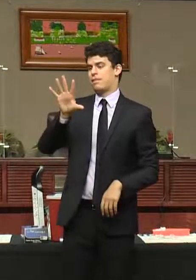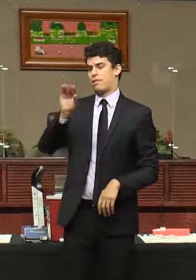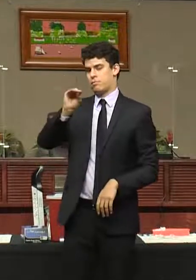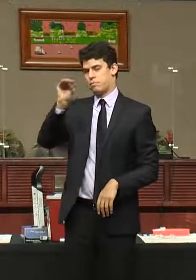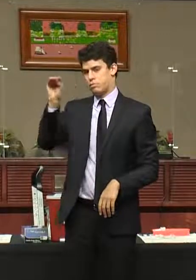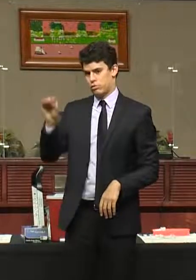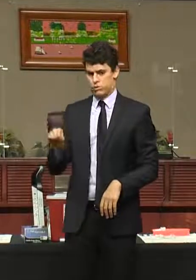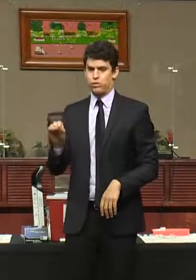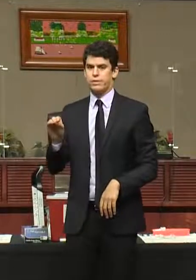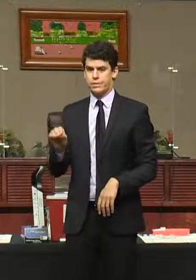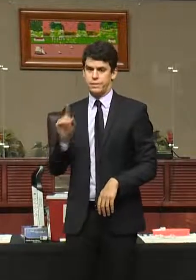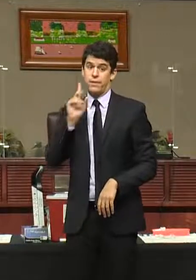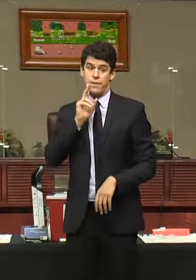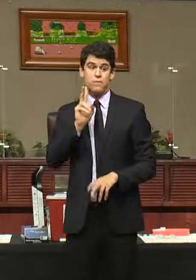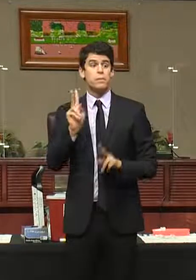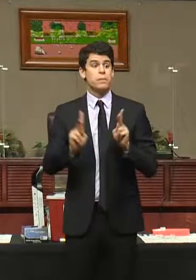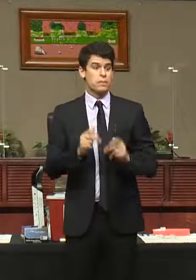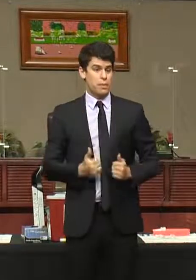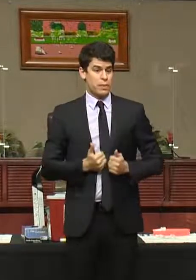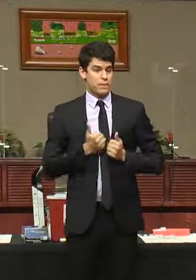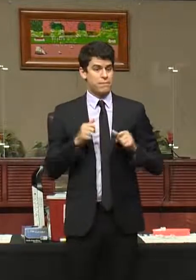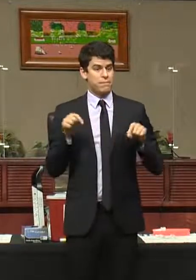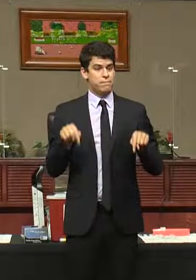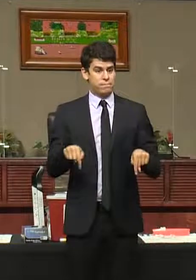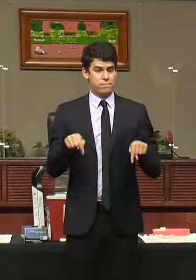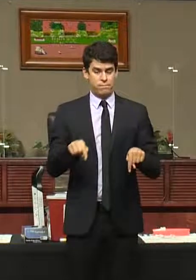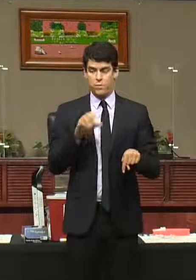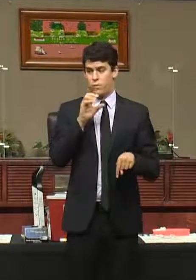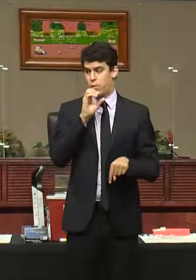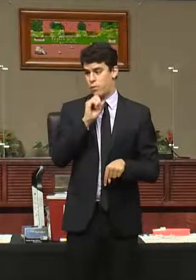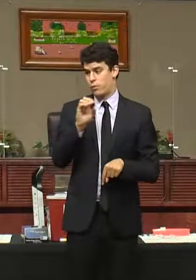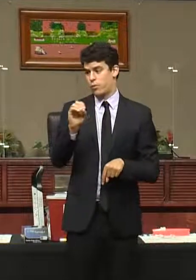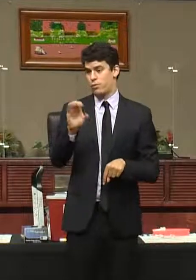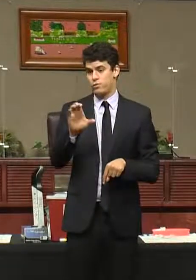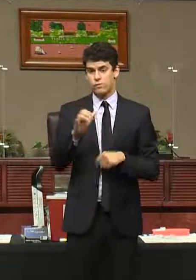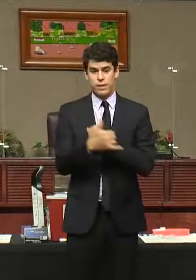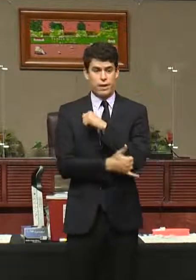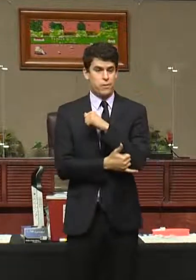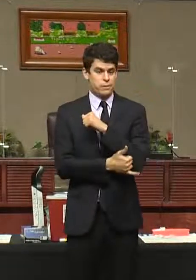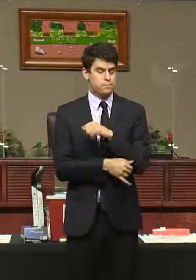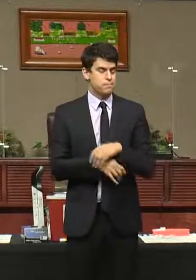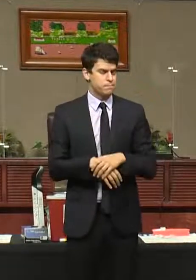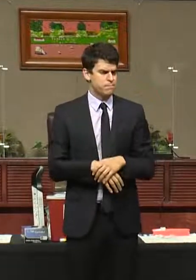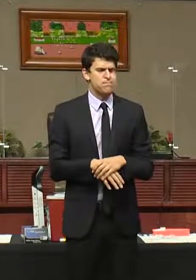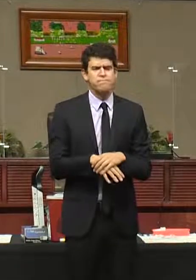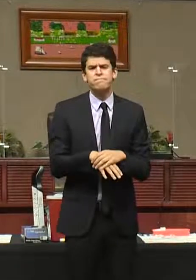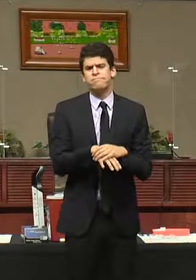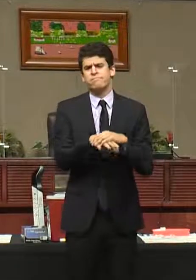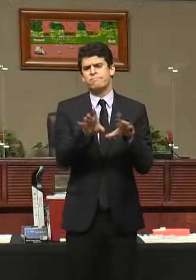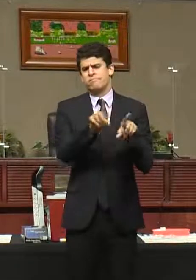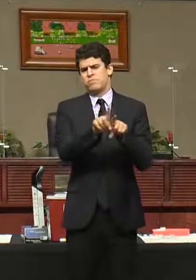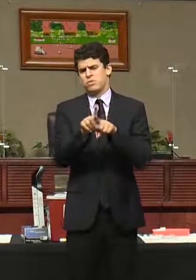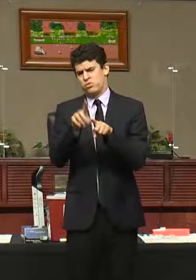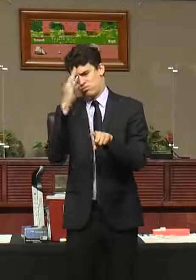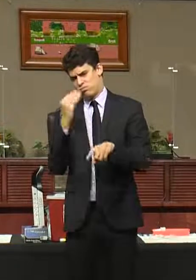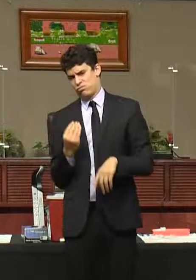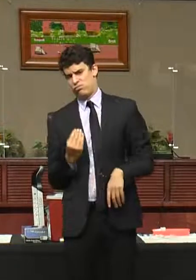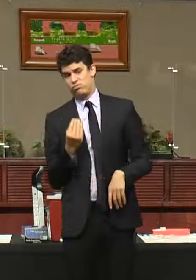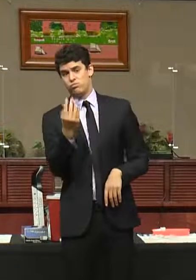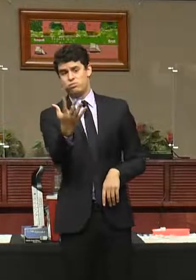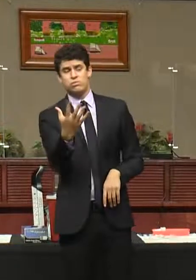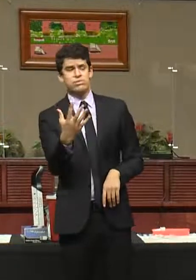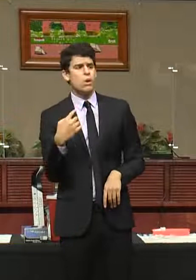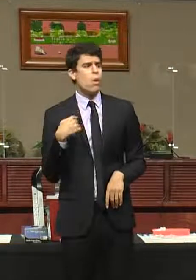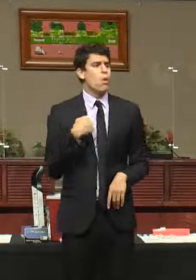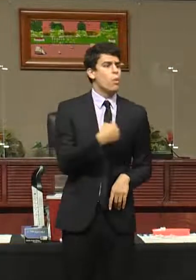75% of our residents in that group. I also want to mention to you specifically, why are we trying to increase